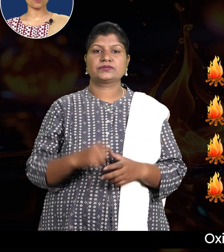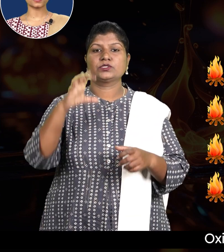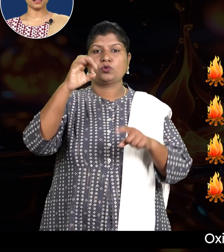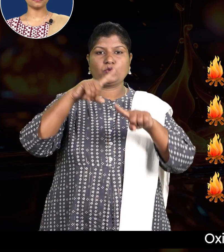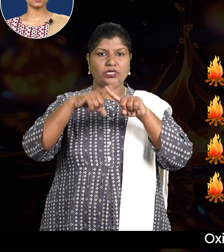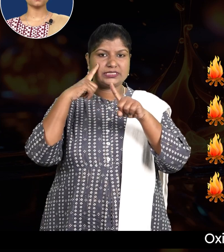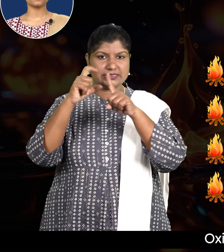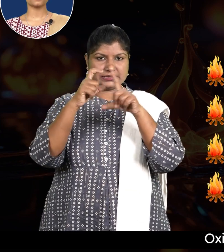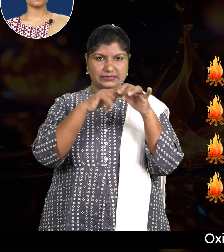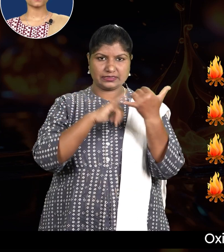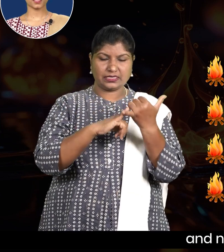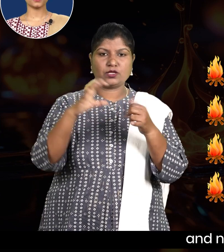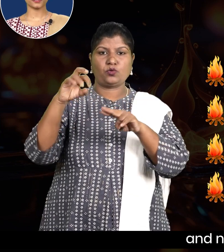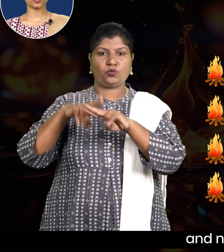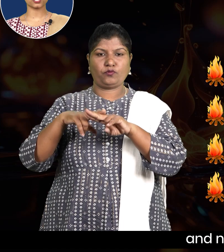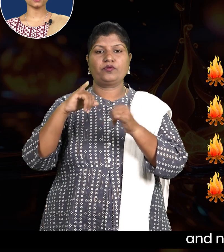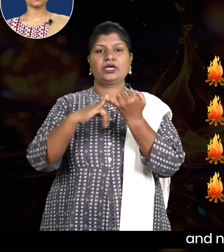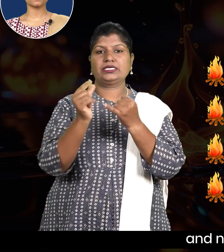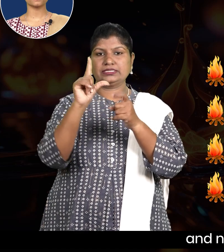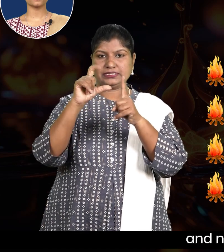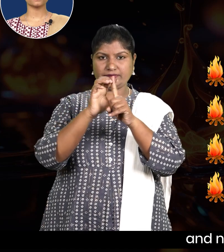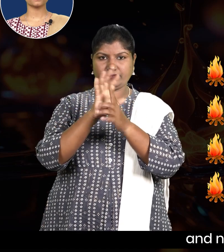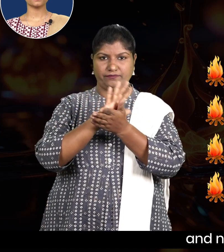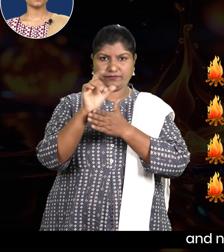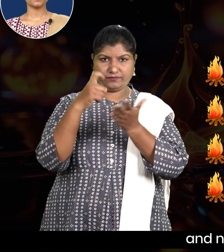Oxides of sulfur and nitrogen